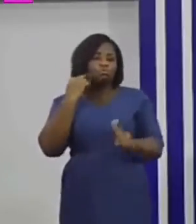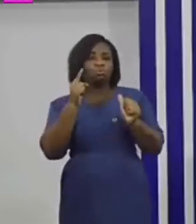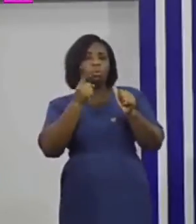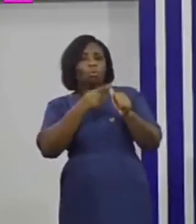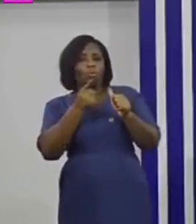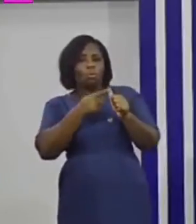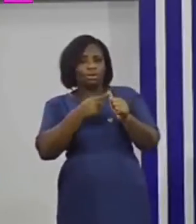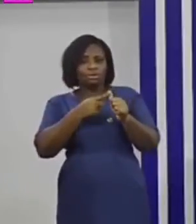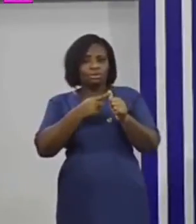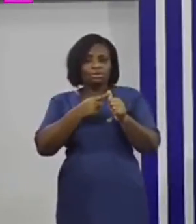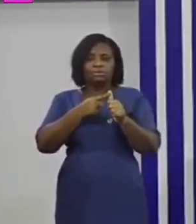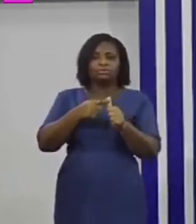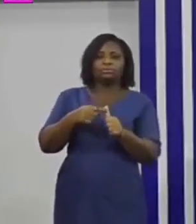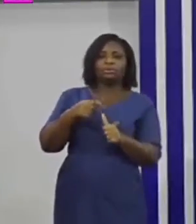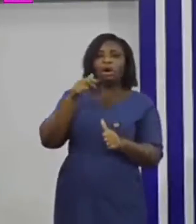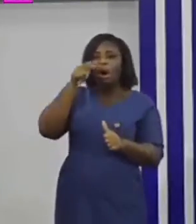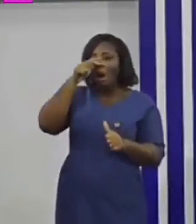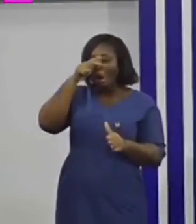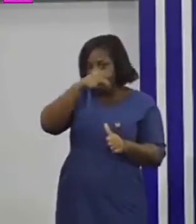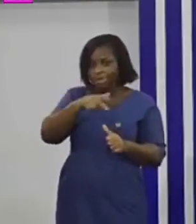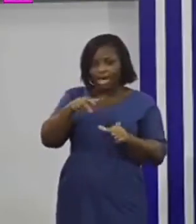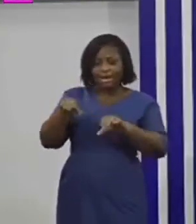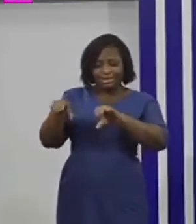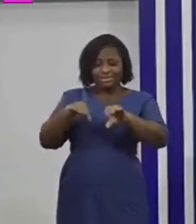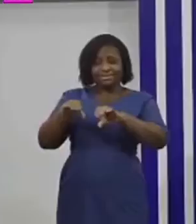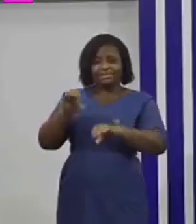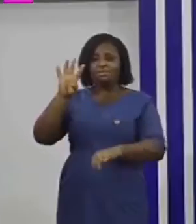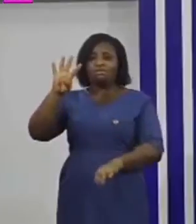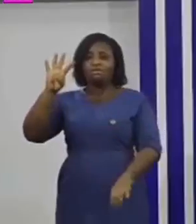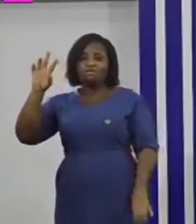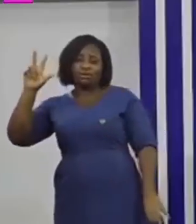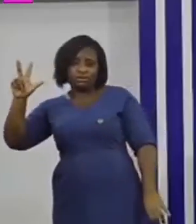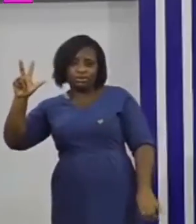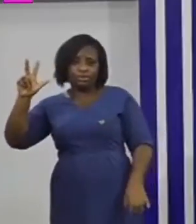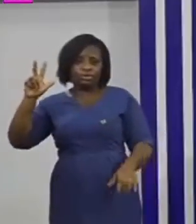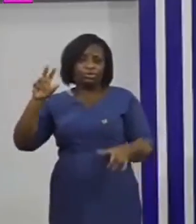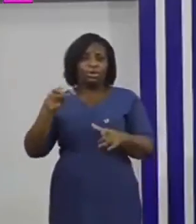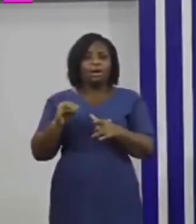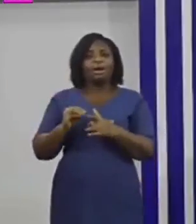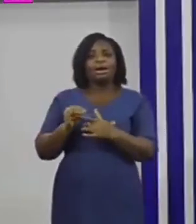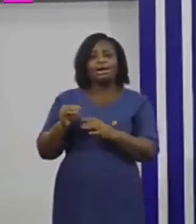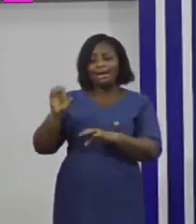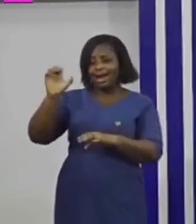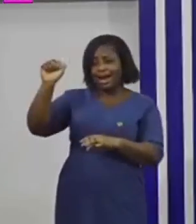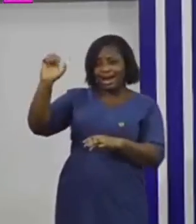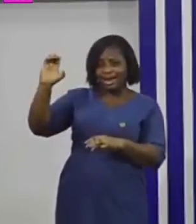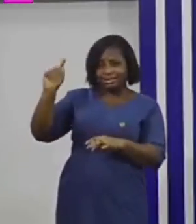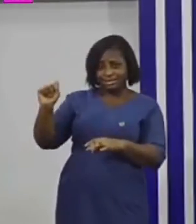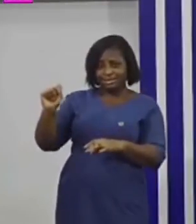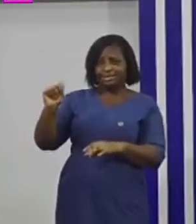A, fraud under Section 443 of the Conveyancing Act